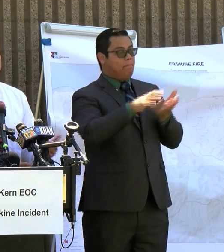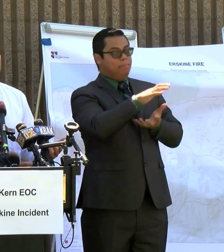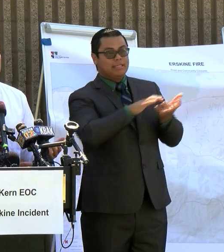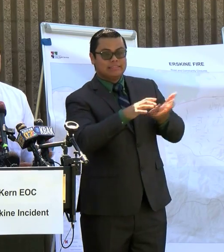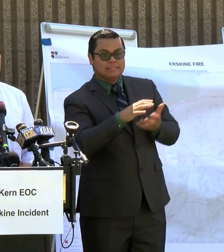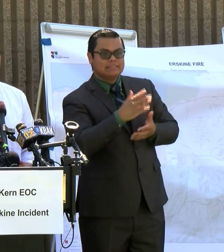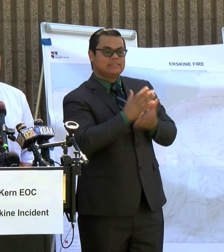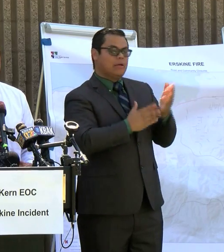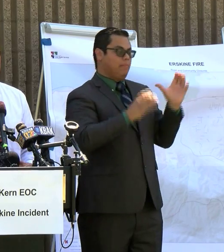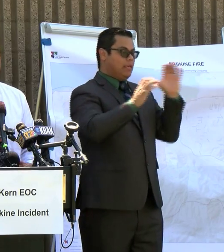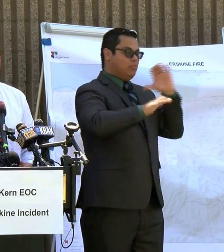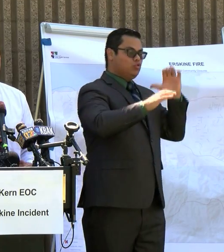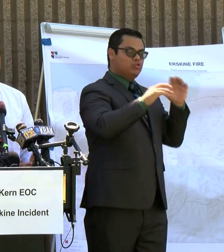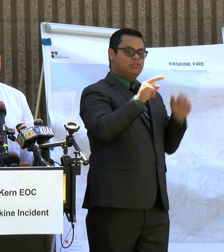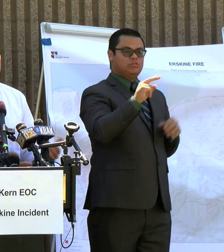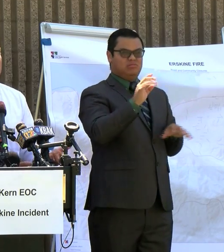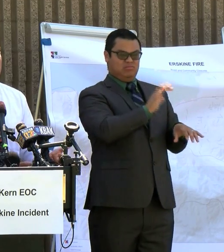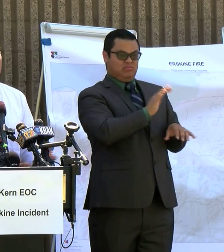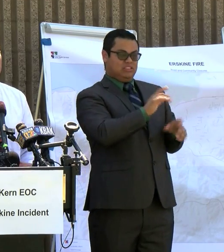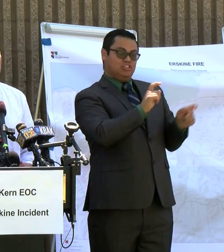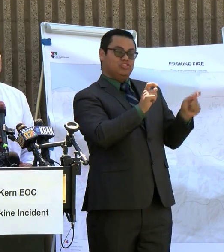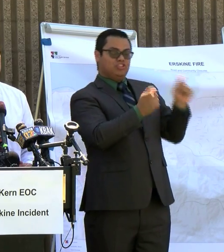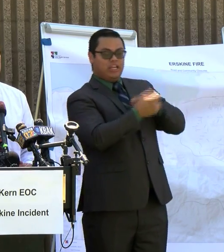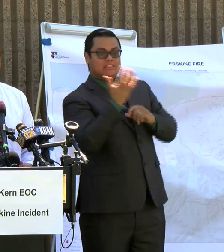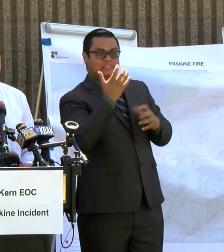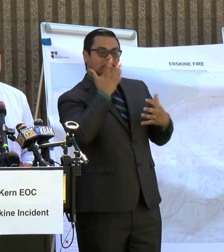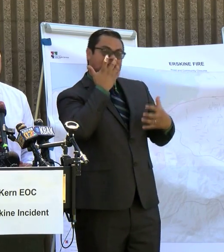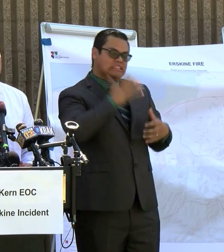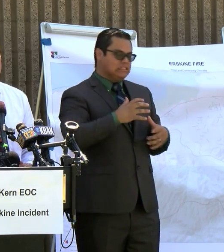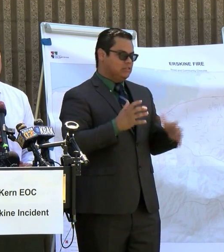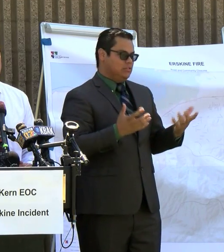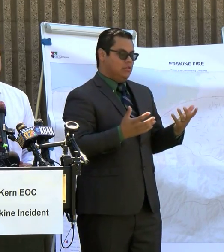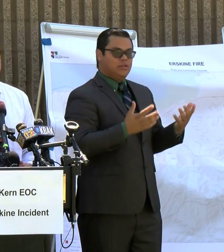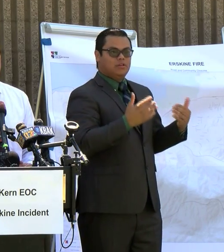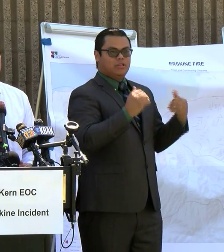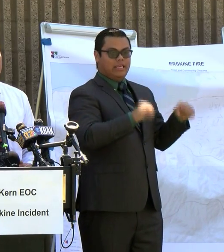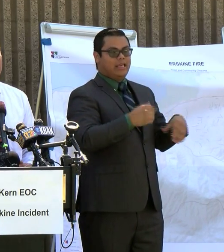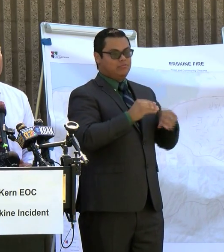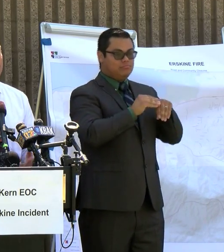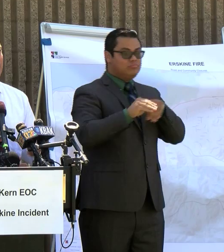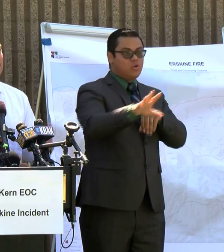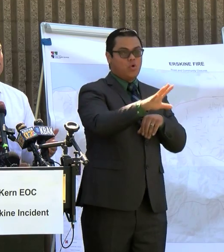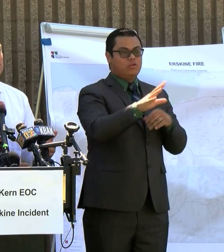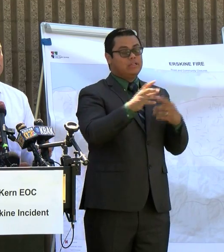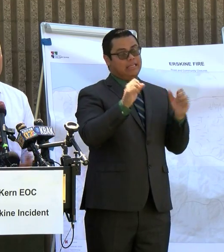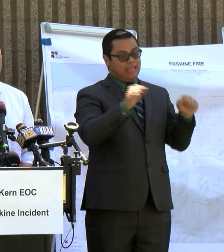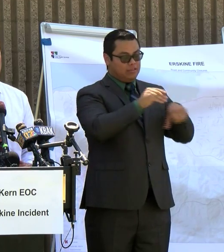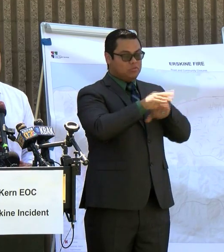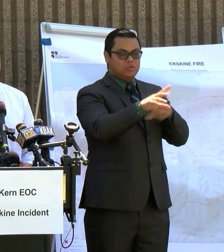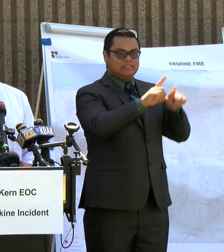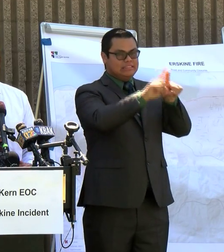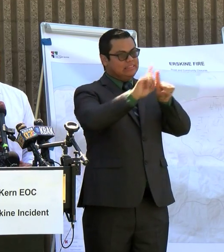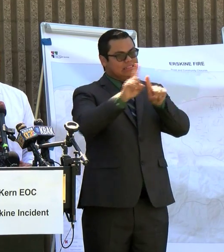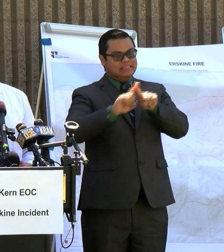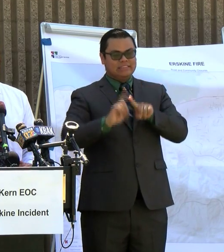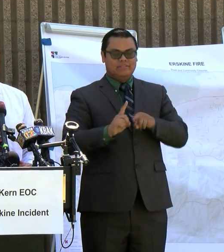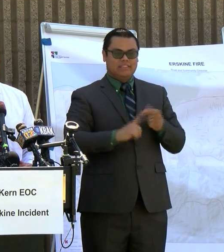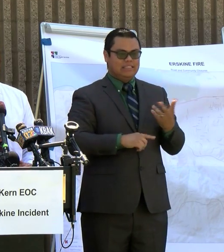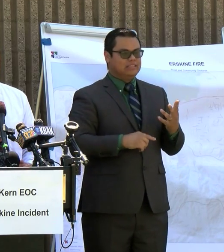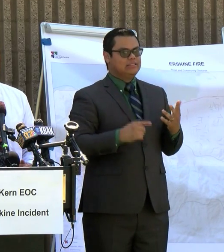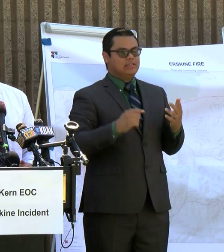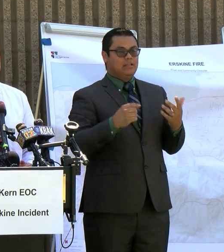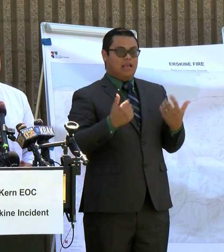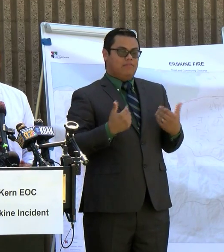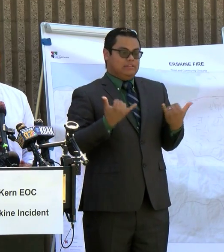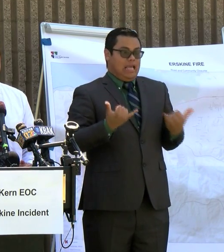to some of those chemicals can present both an acute and a long-term risk. So we want everybody to get back in as soon as they can, but we